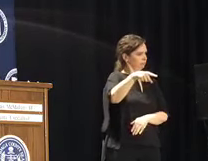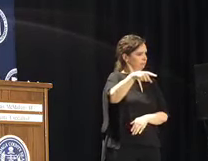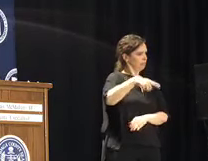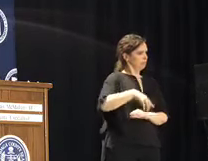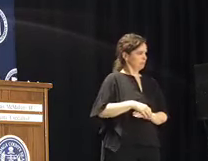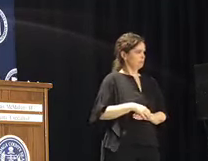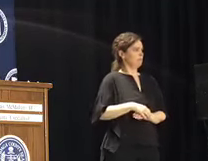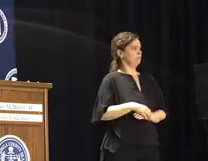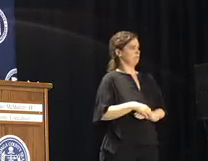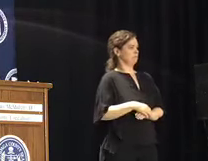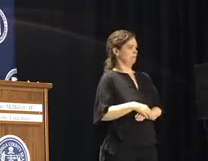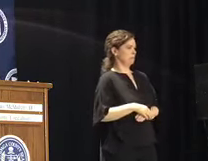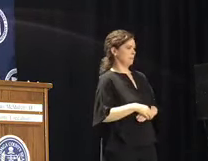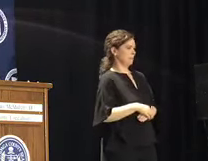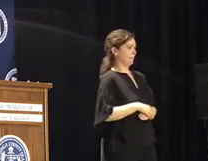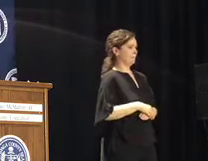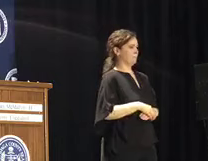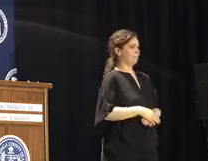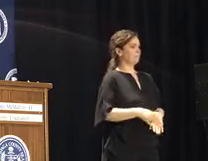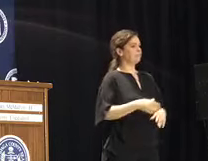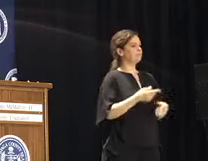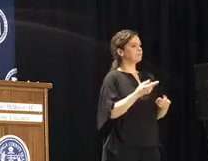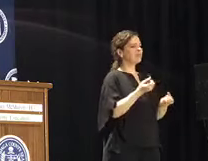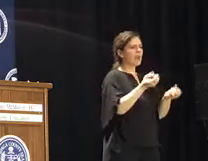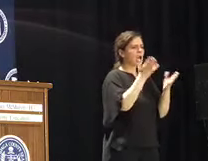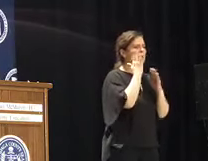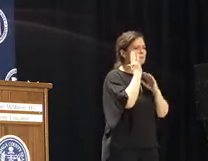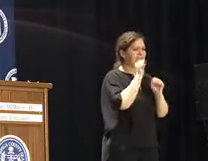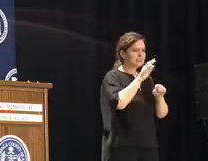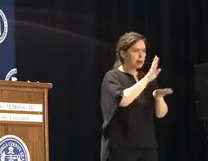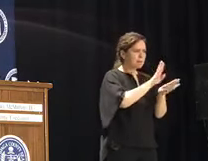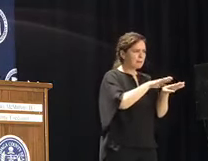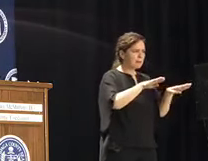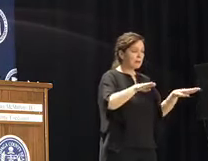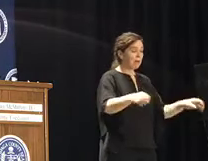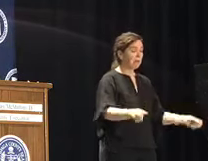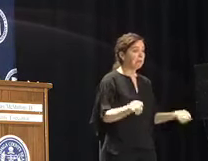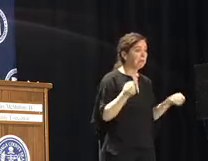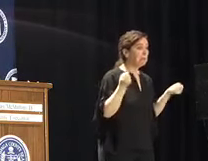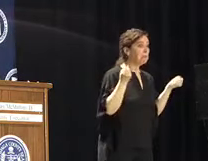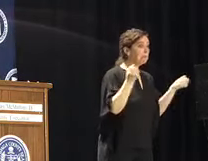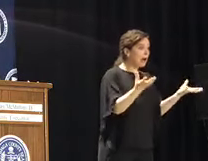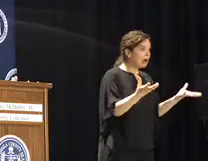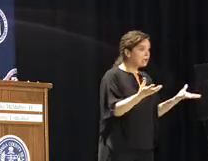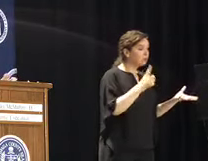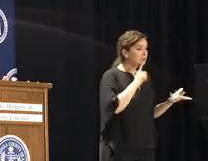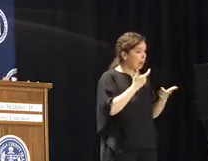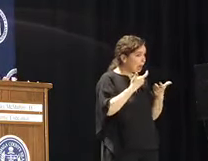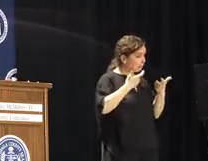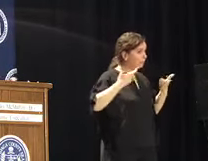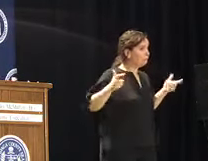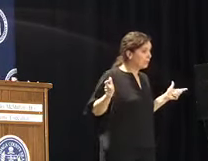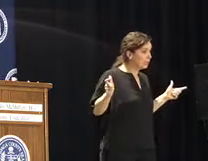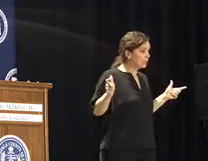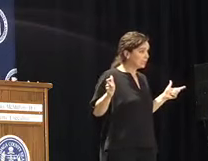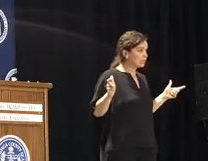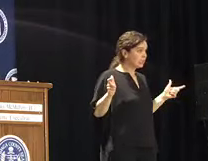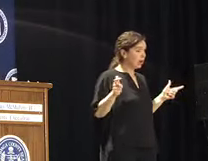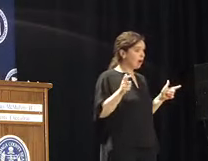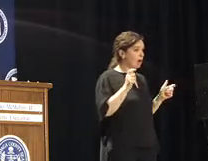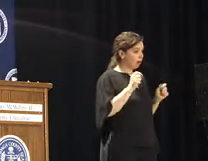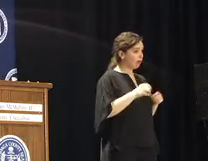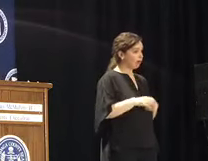many beds you could fit at Manley? You could fit a lot. And so we're looking at right now what we want phase 1 to look